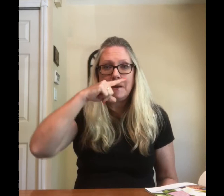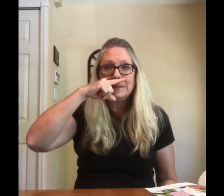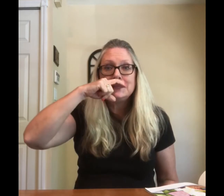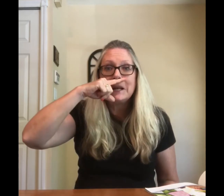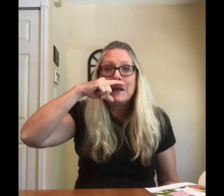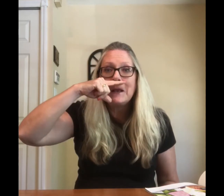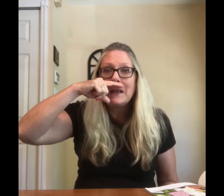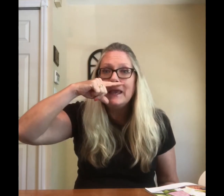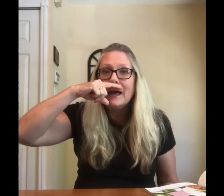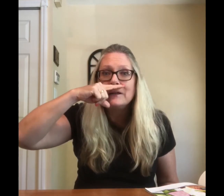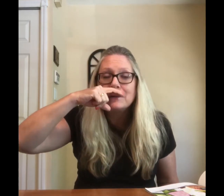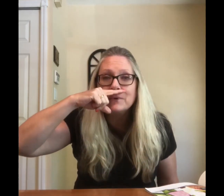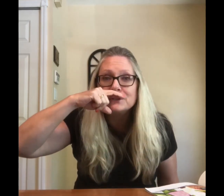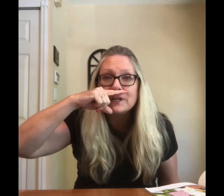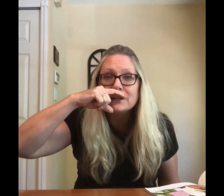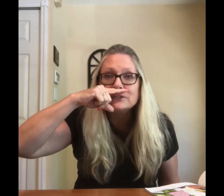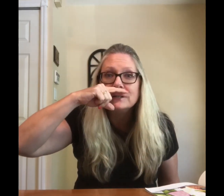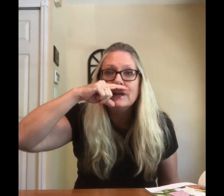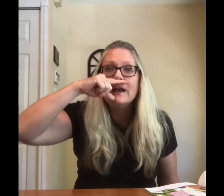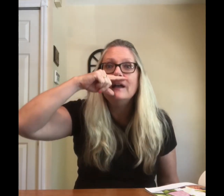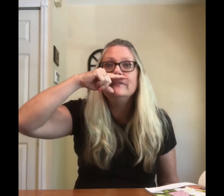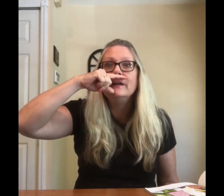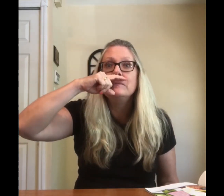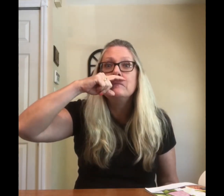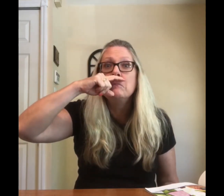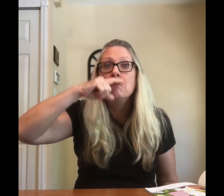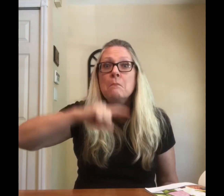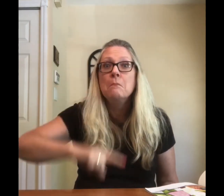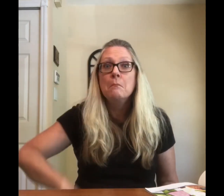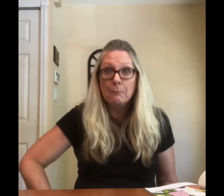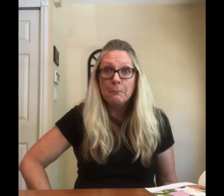said it, he had on a mustache. And then,